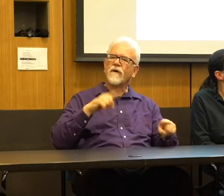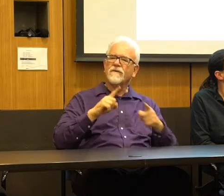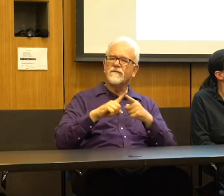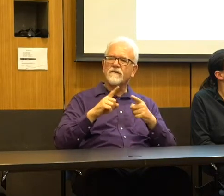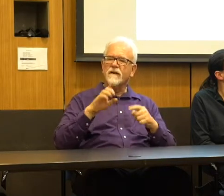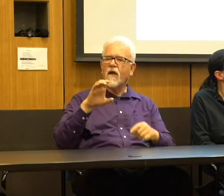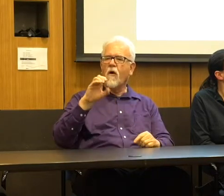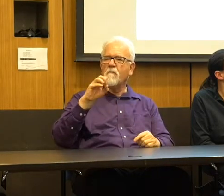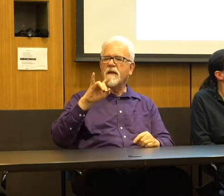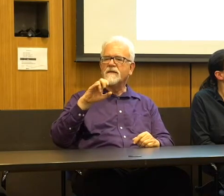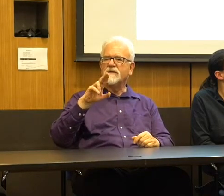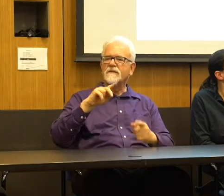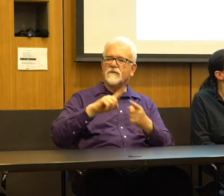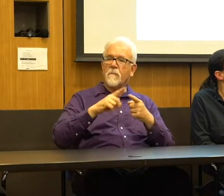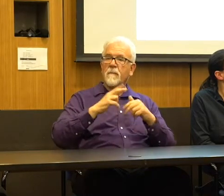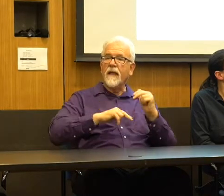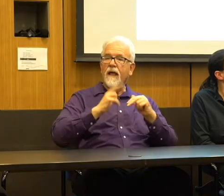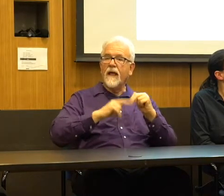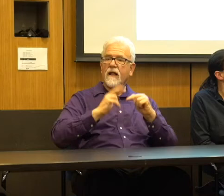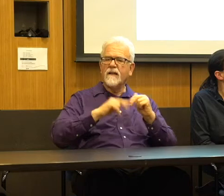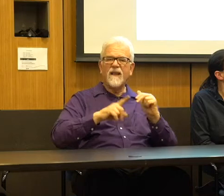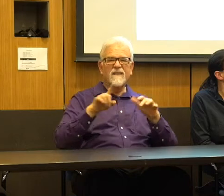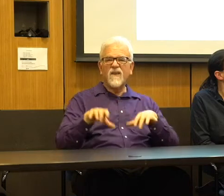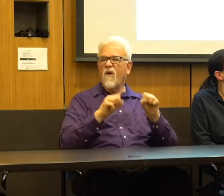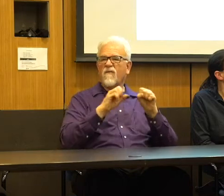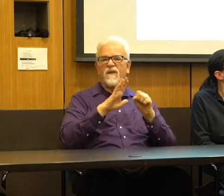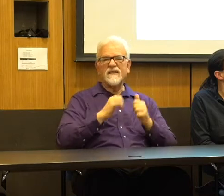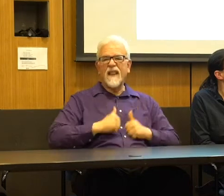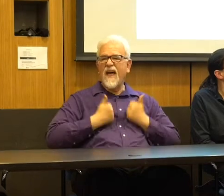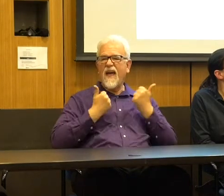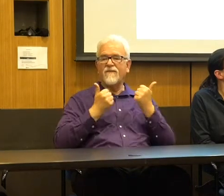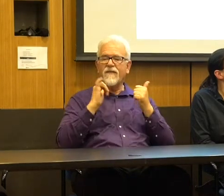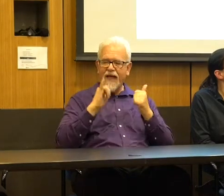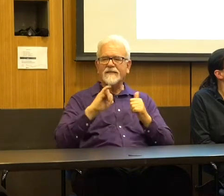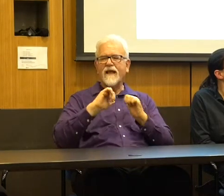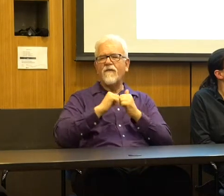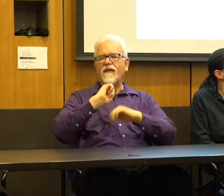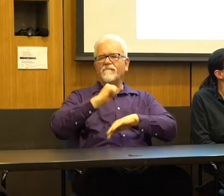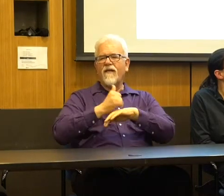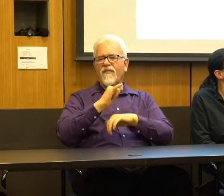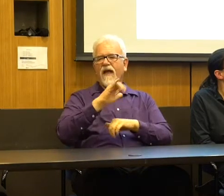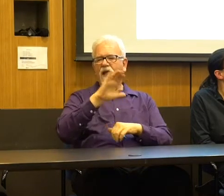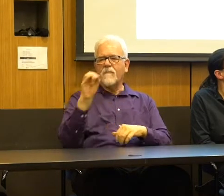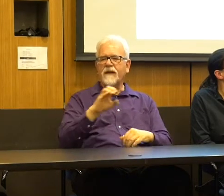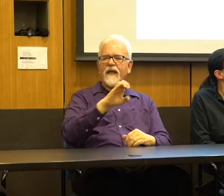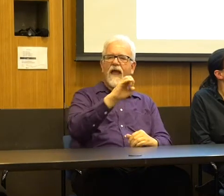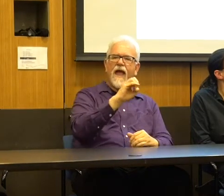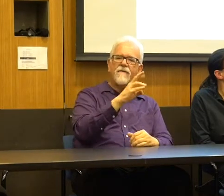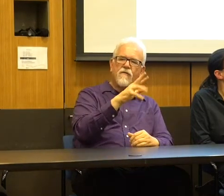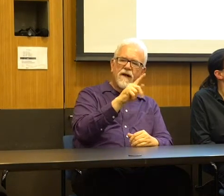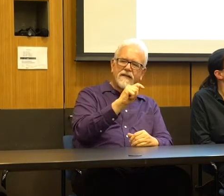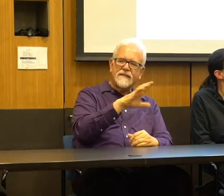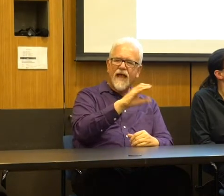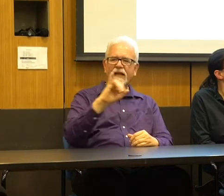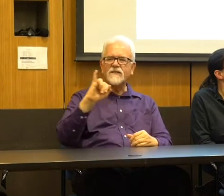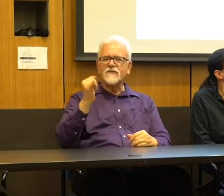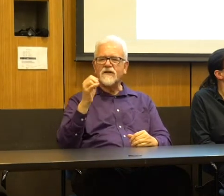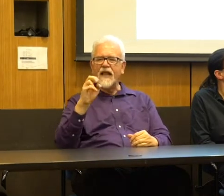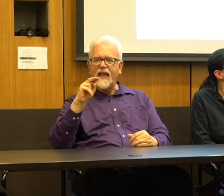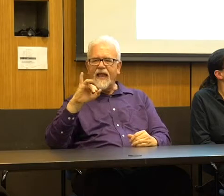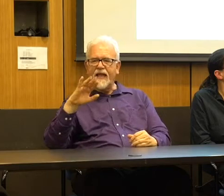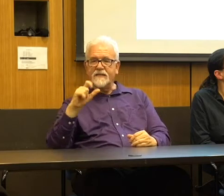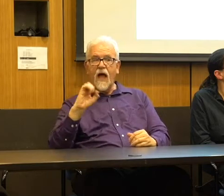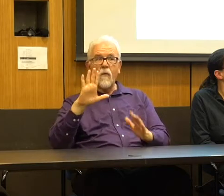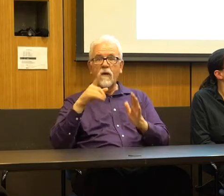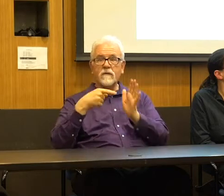life, he and Jennings together, and that's how they started that company, Everest and Jennings. I want to point something out to you guys, though. This is